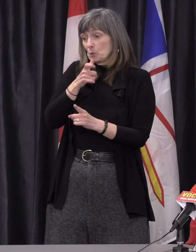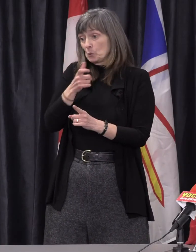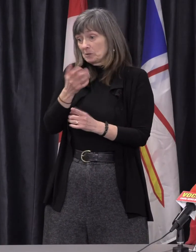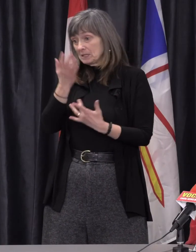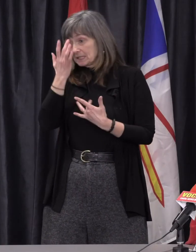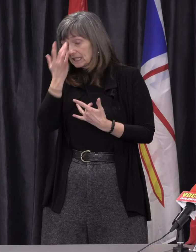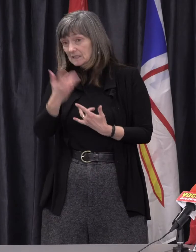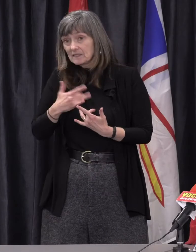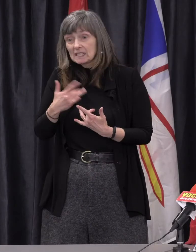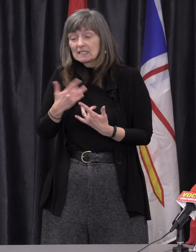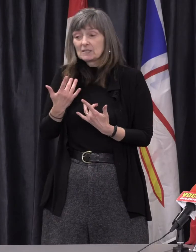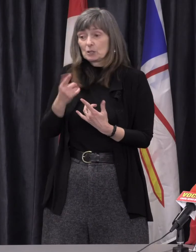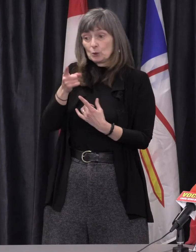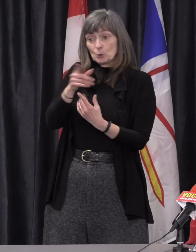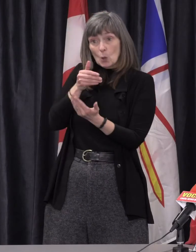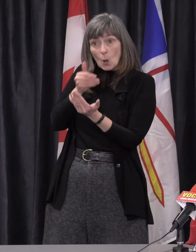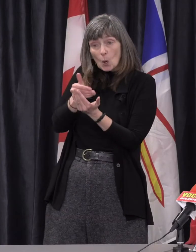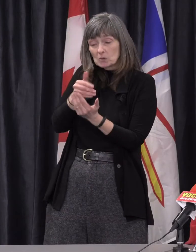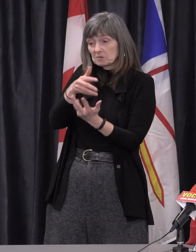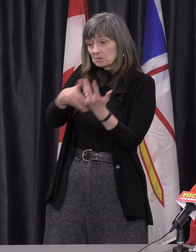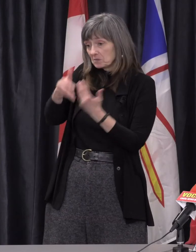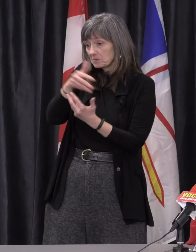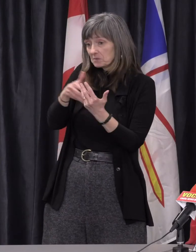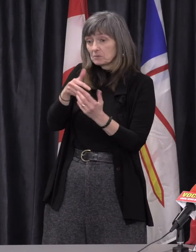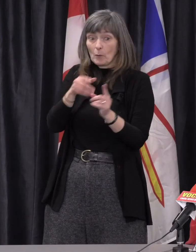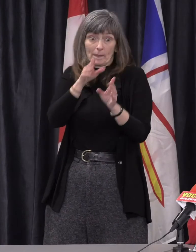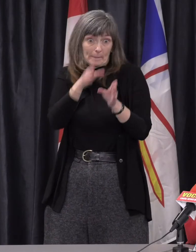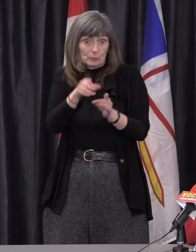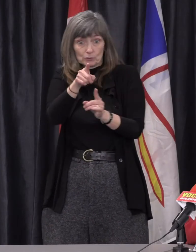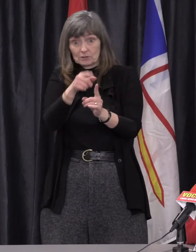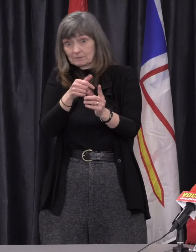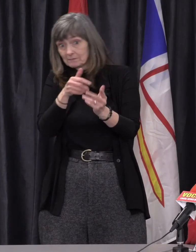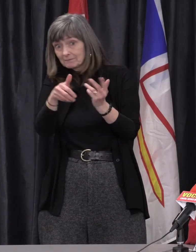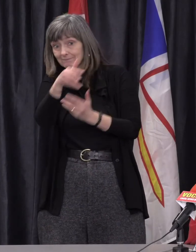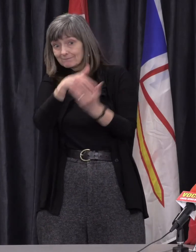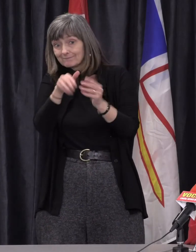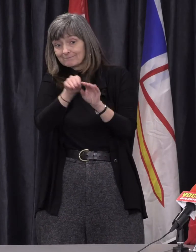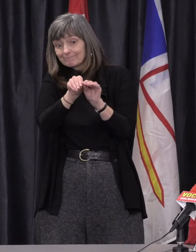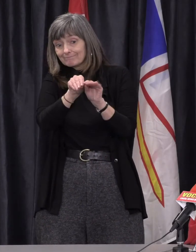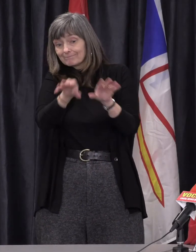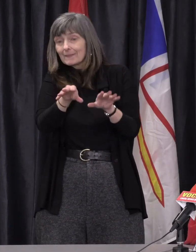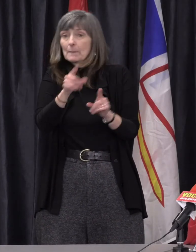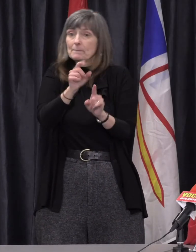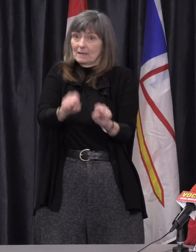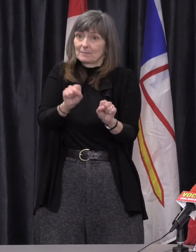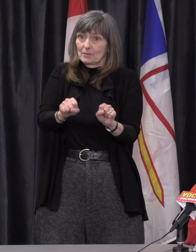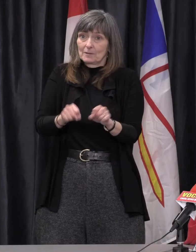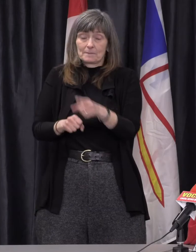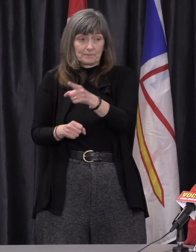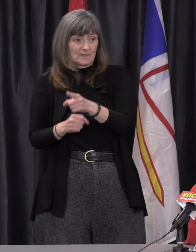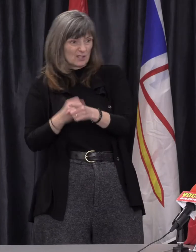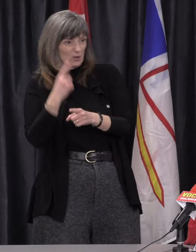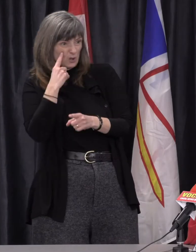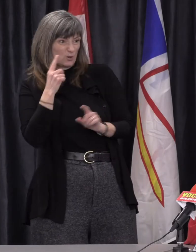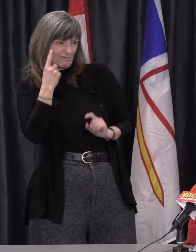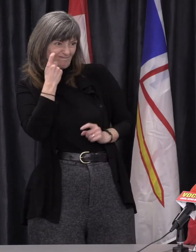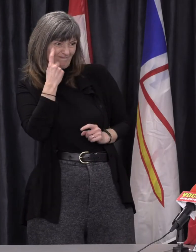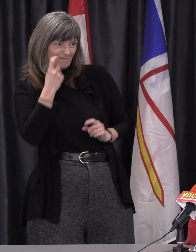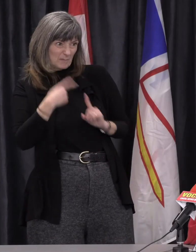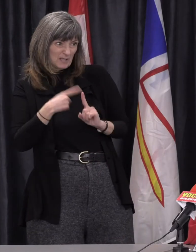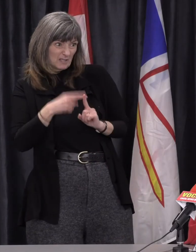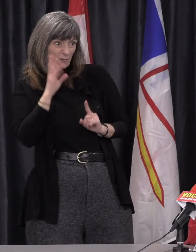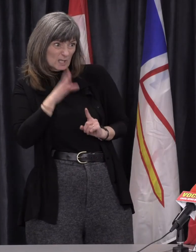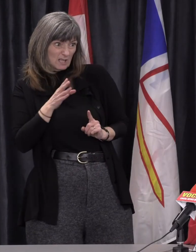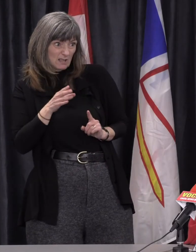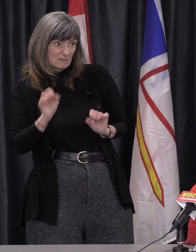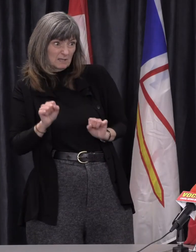certainly, raises the possibility that we might get more cases who are close contacts of this case. I guess, are you expecting more presumptive positives?